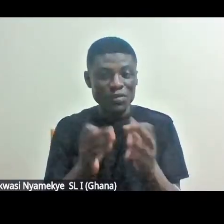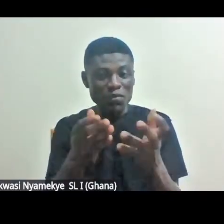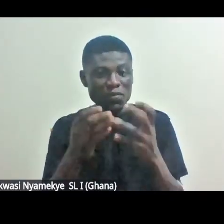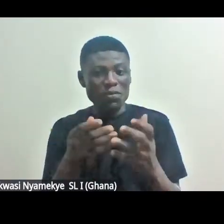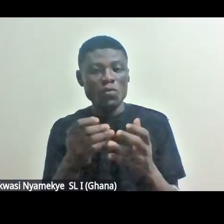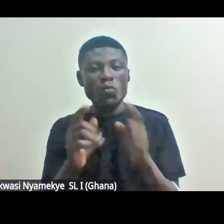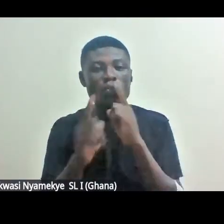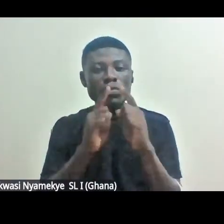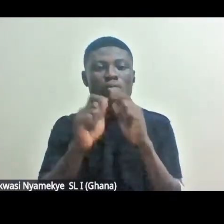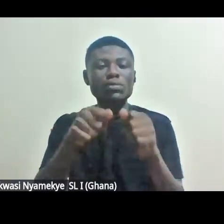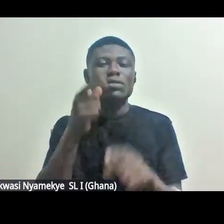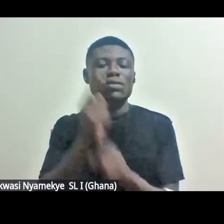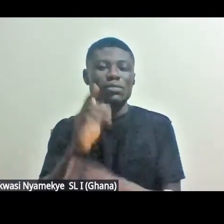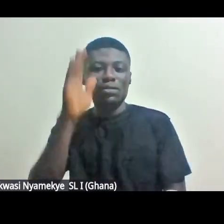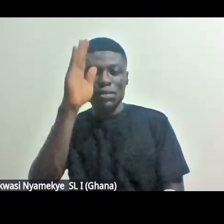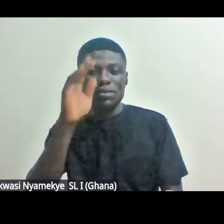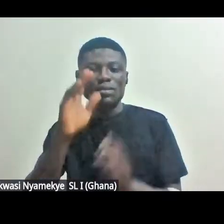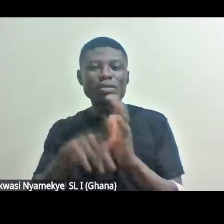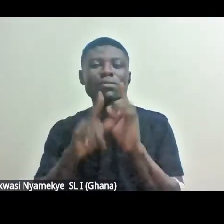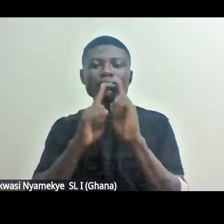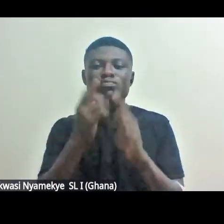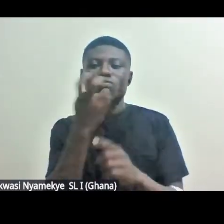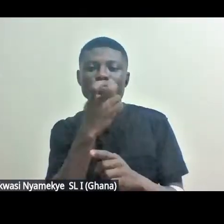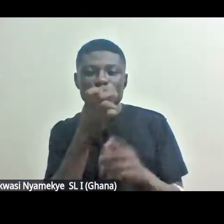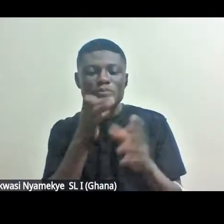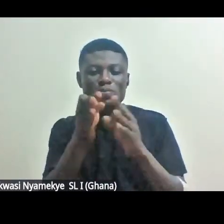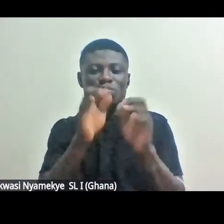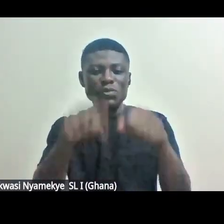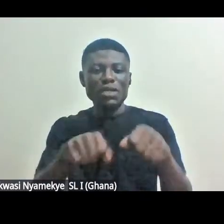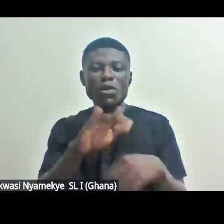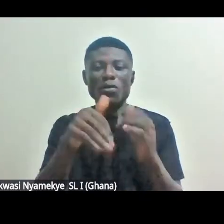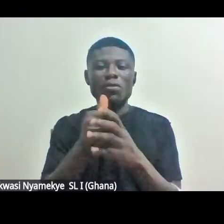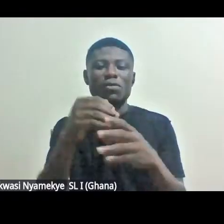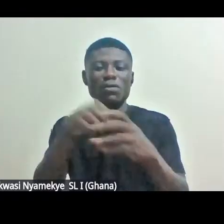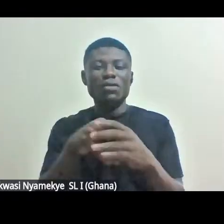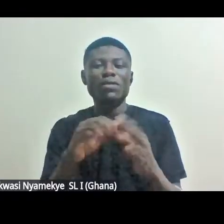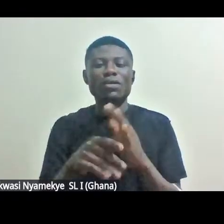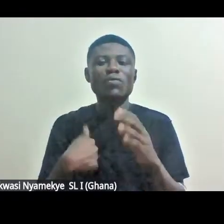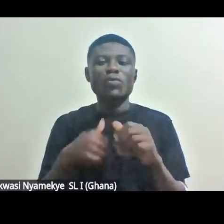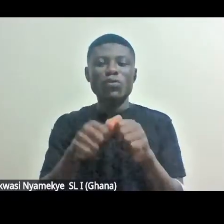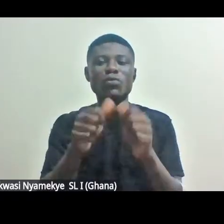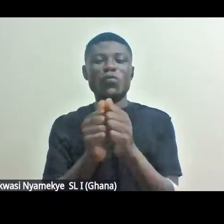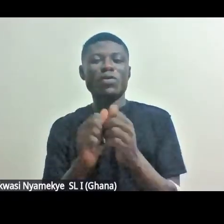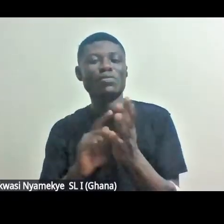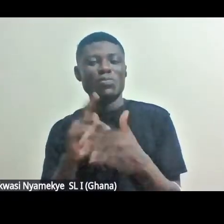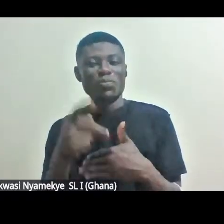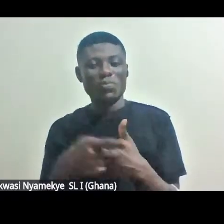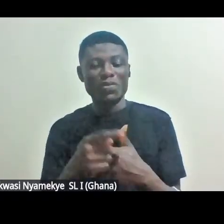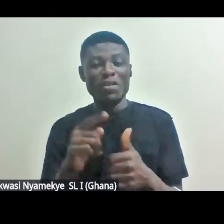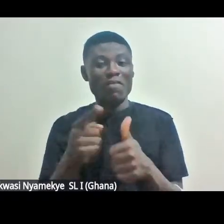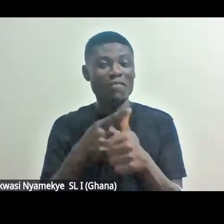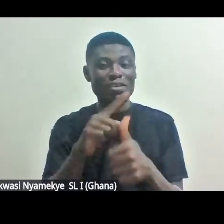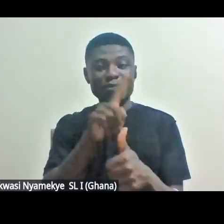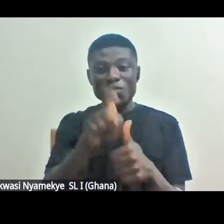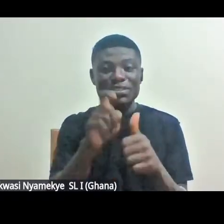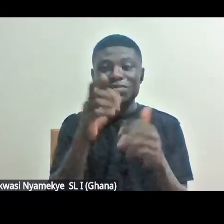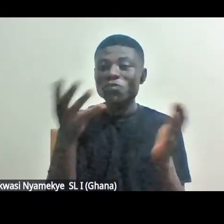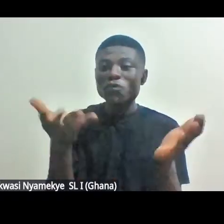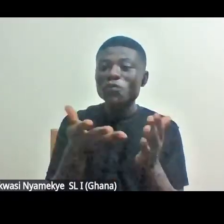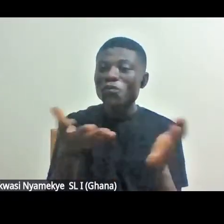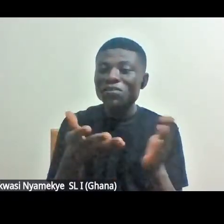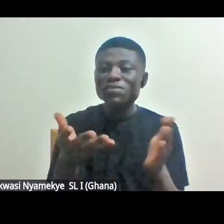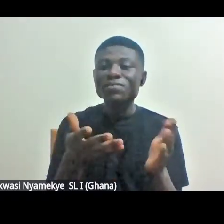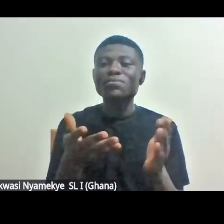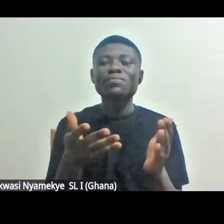to, you can raise your hand and I'll take a few quick answers, and then we'll move on. So my first question